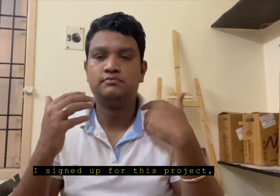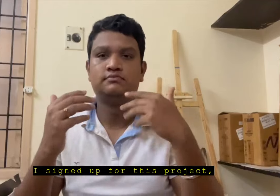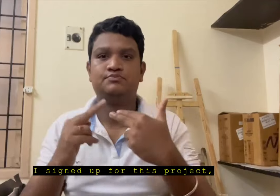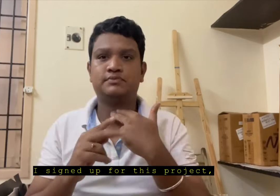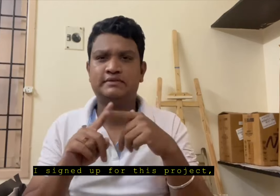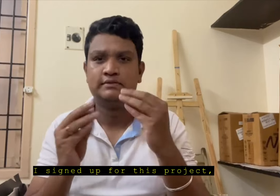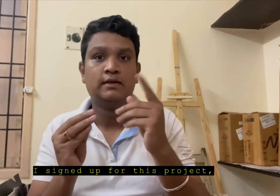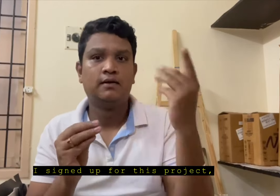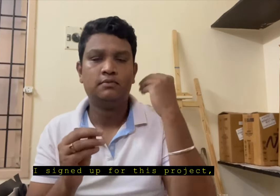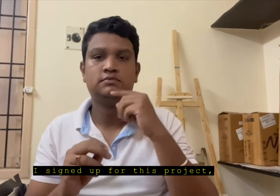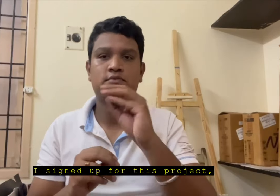I signed up for this project